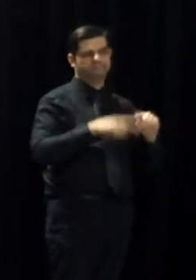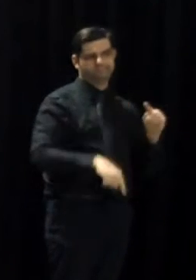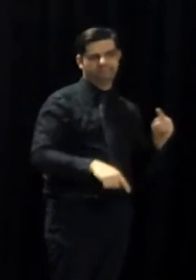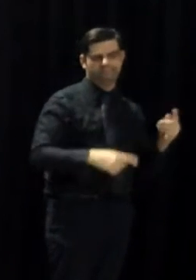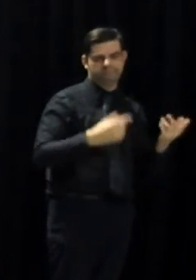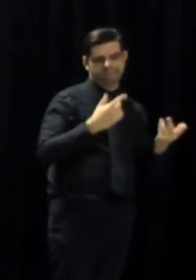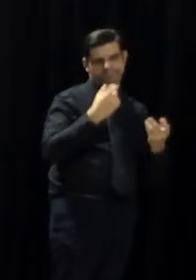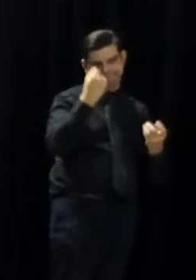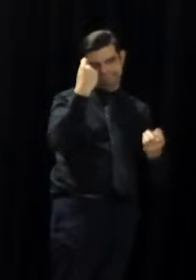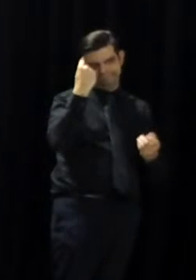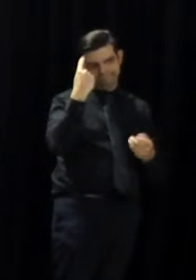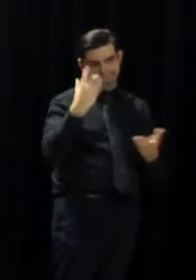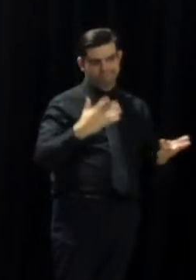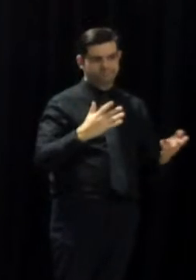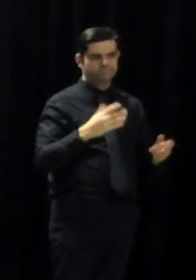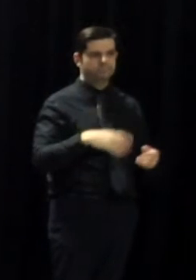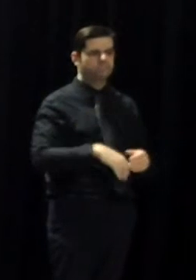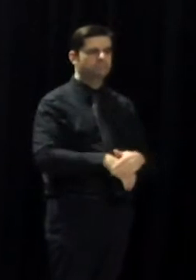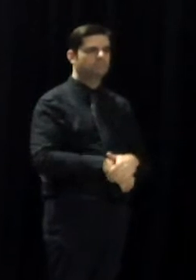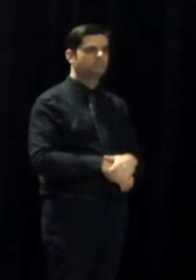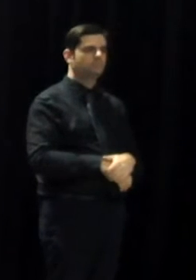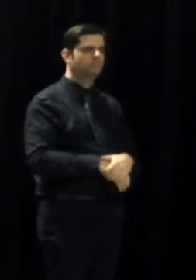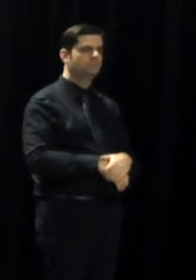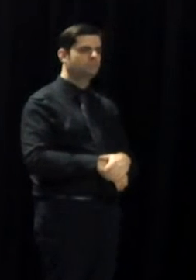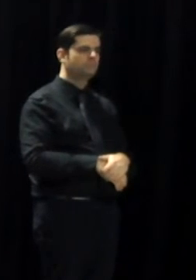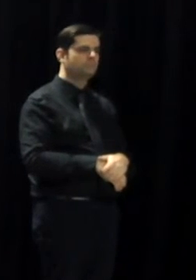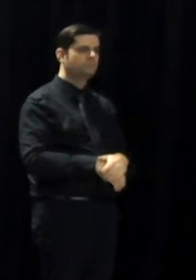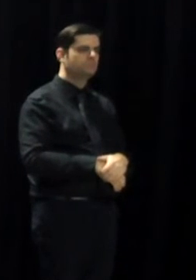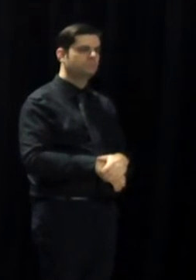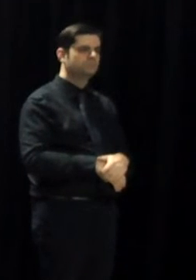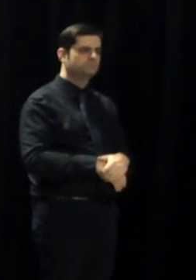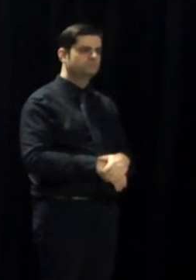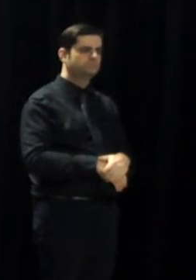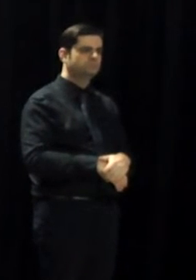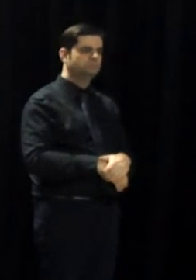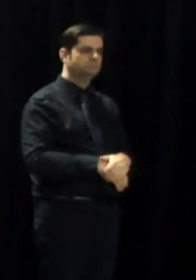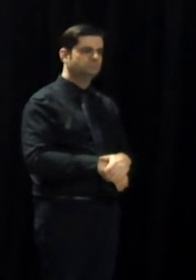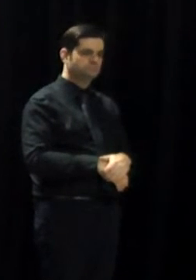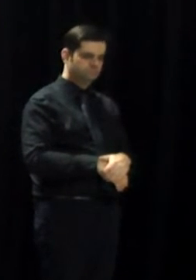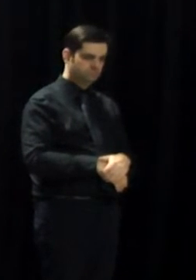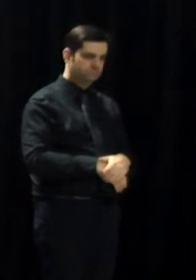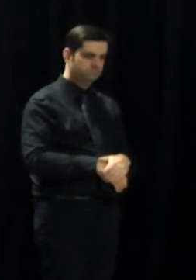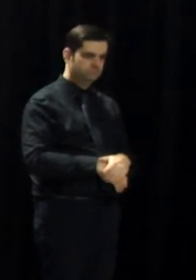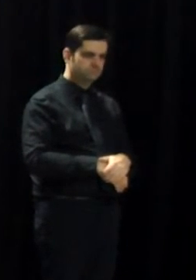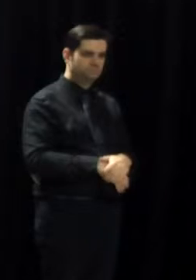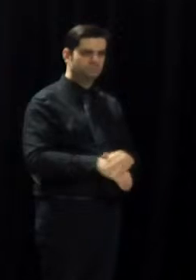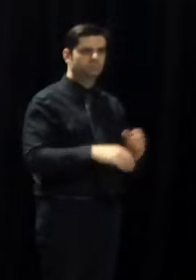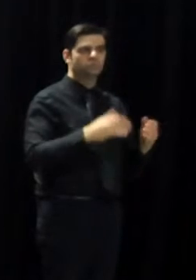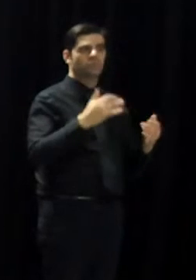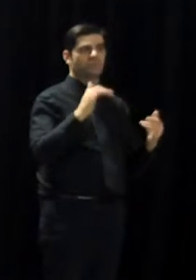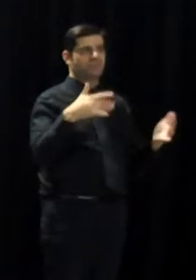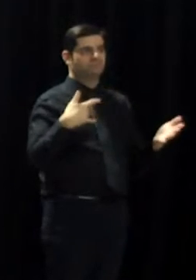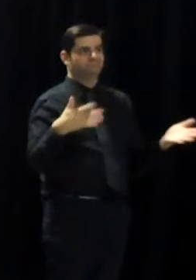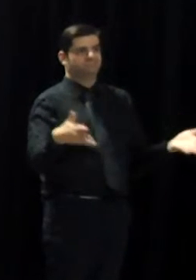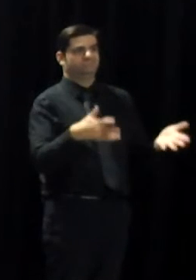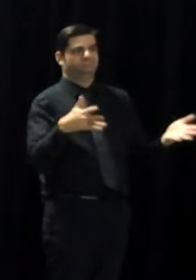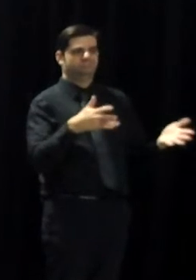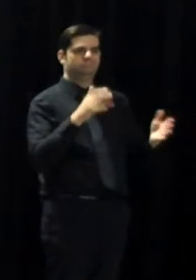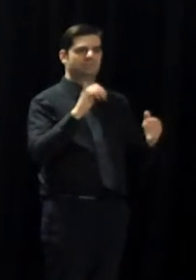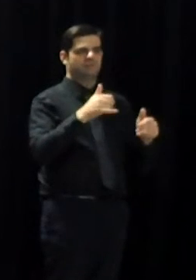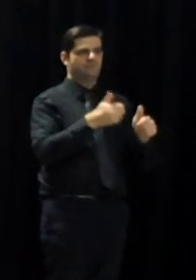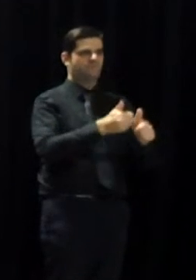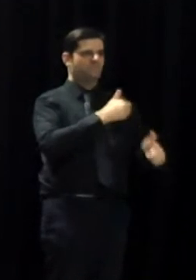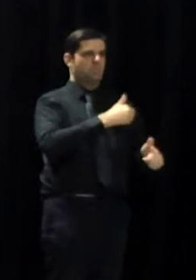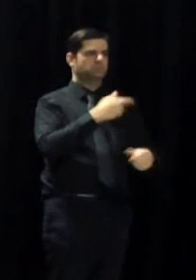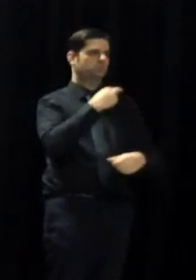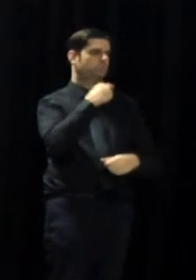going into there, and you're avoiding levels of risk, levels of human contact. So I think it could have an impact, whether it's